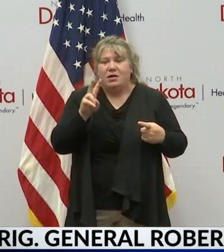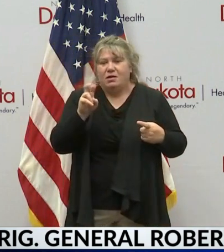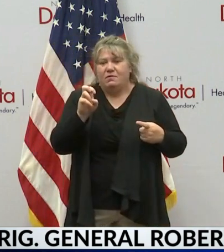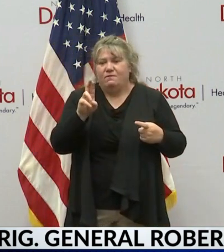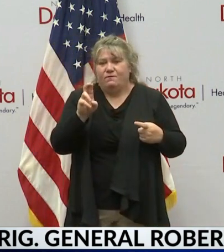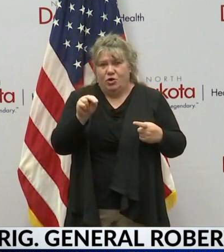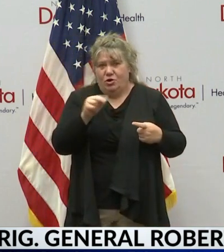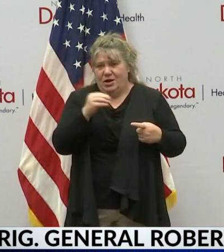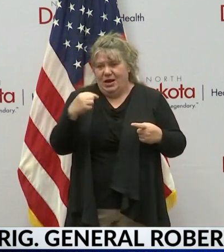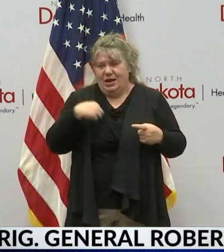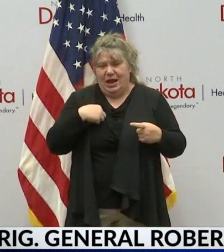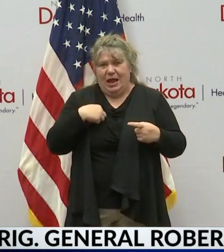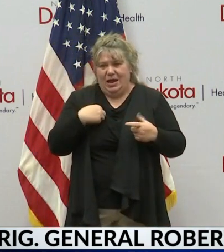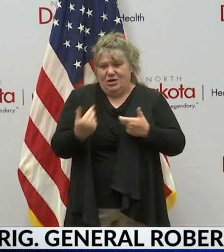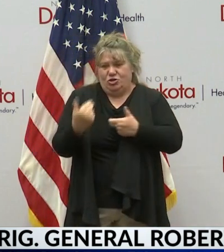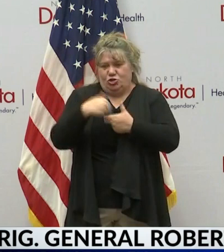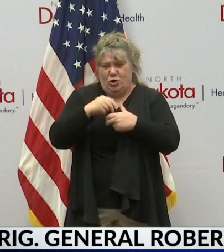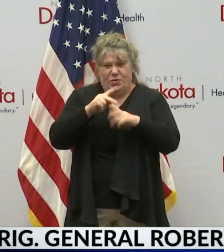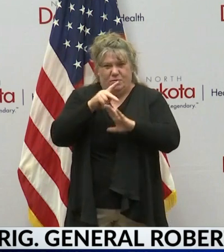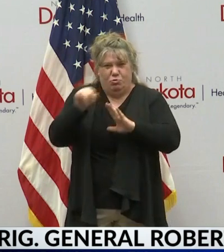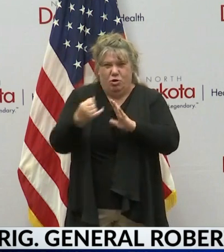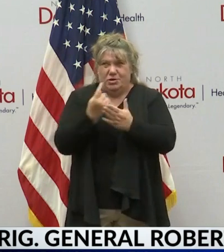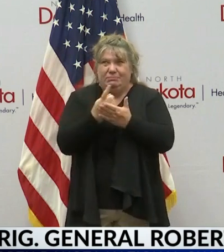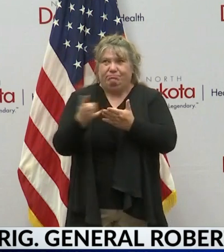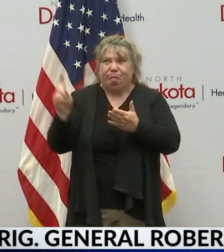project about a week ago,